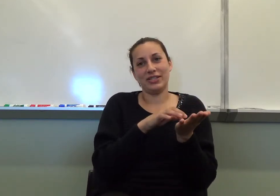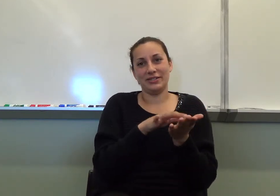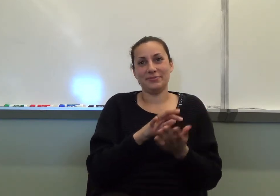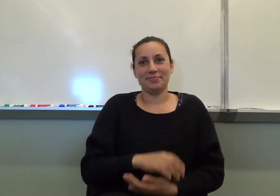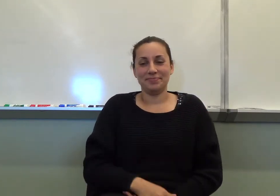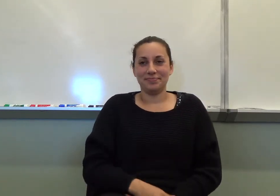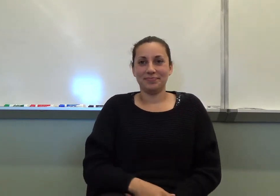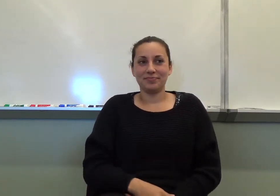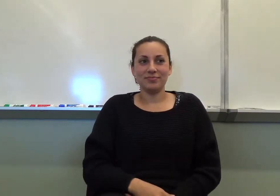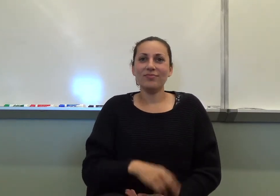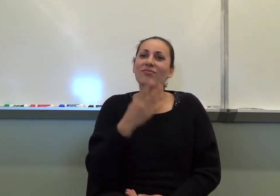8.